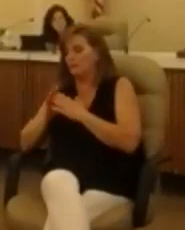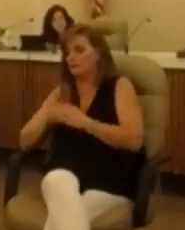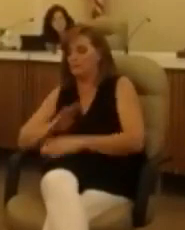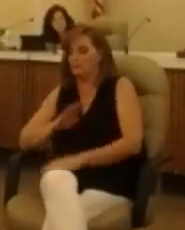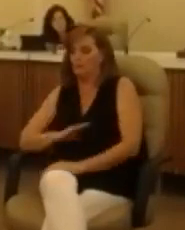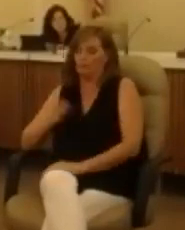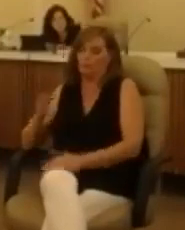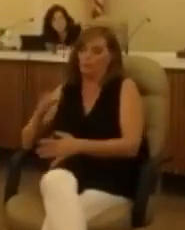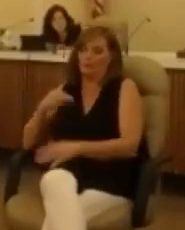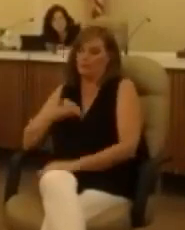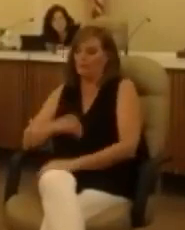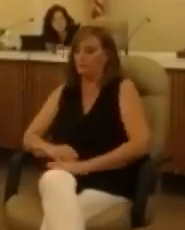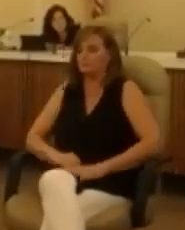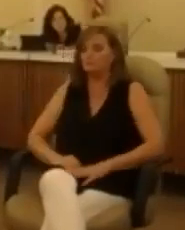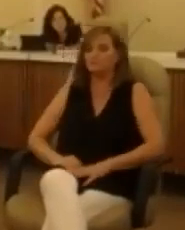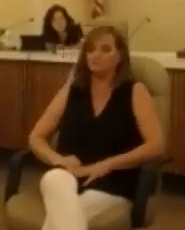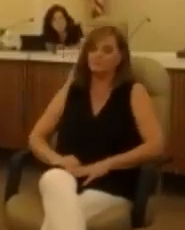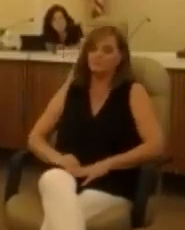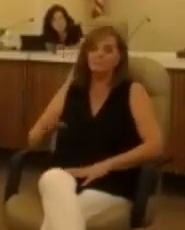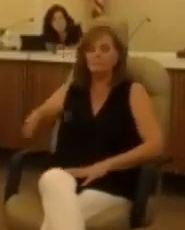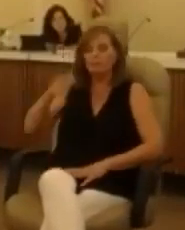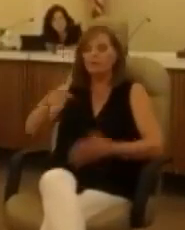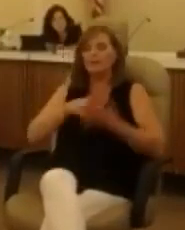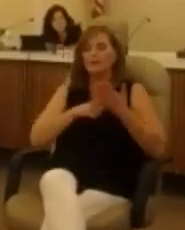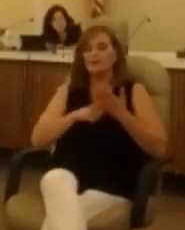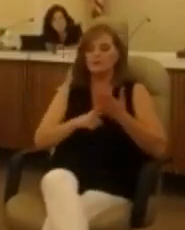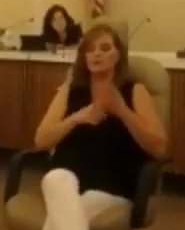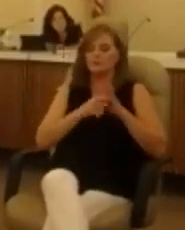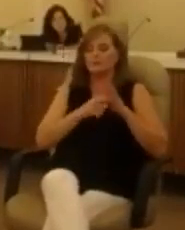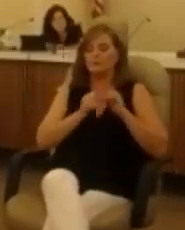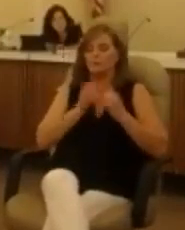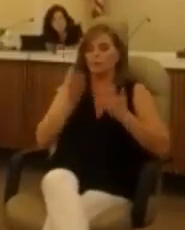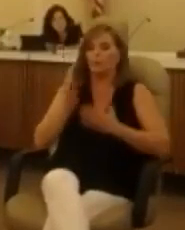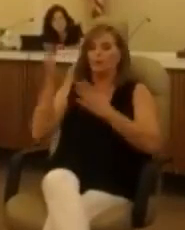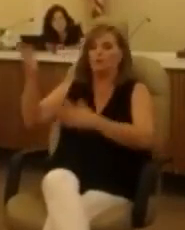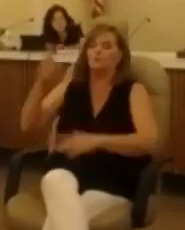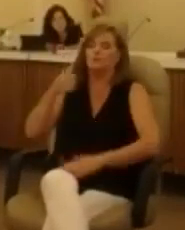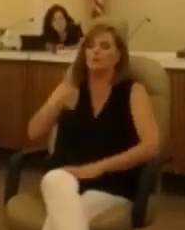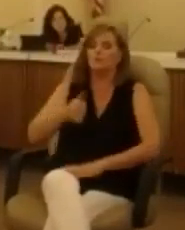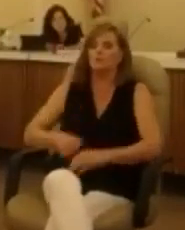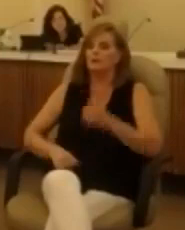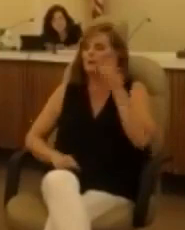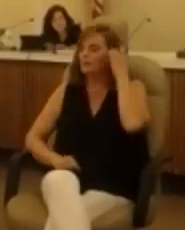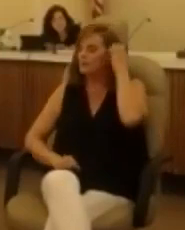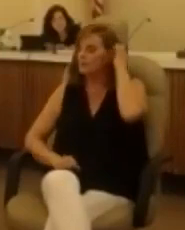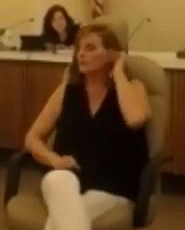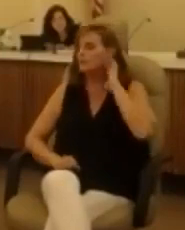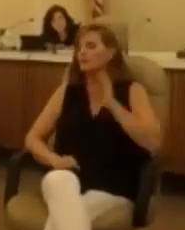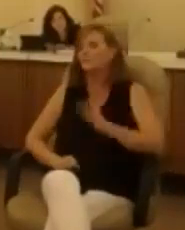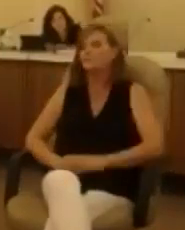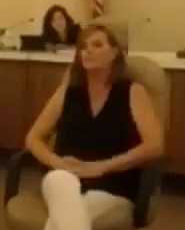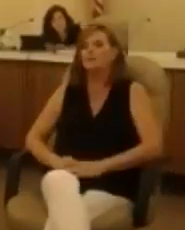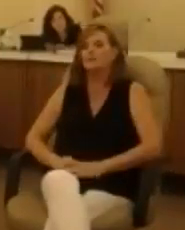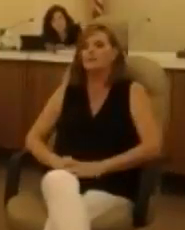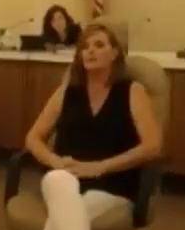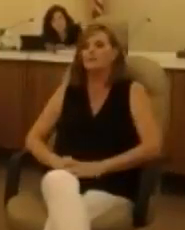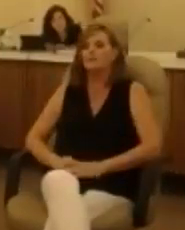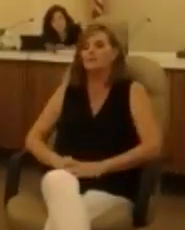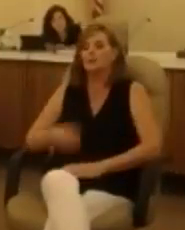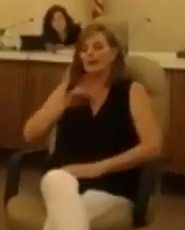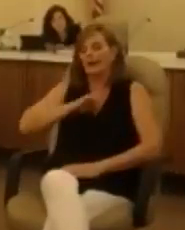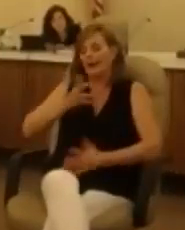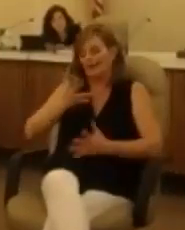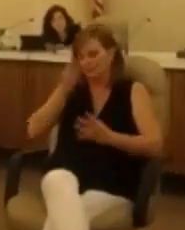Any other discussion on the resolution itself? I would just like to say that I think that it's important that